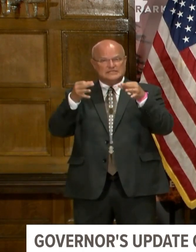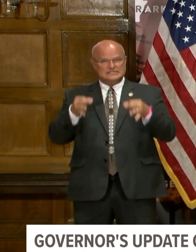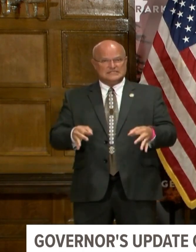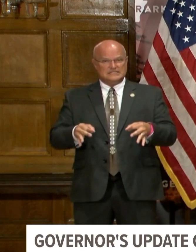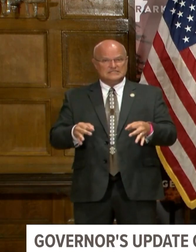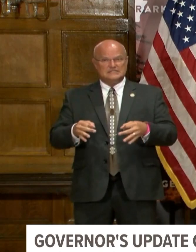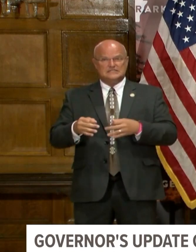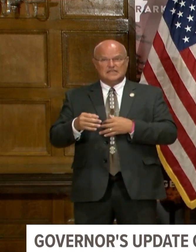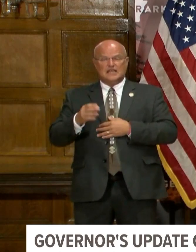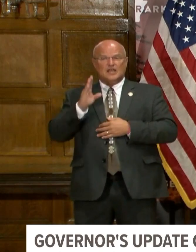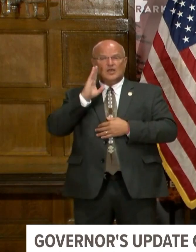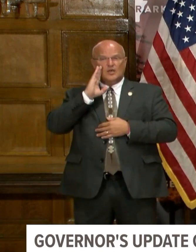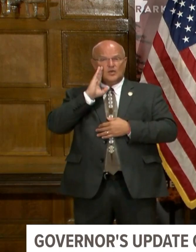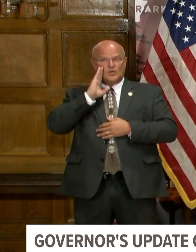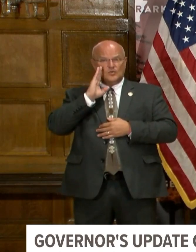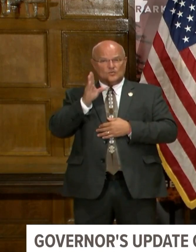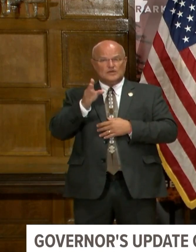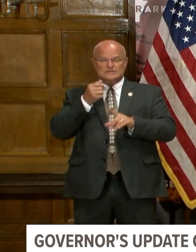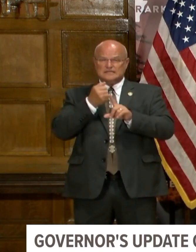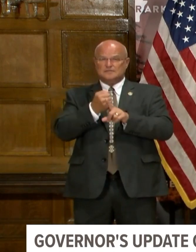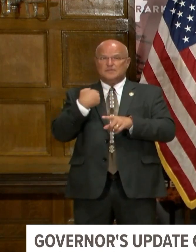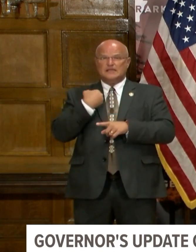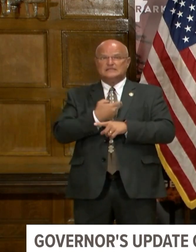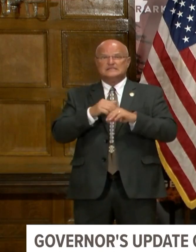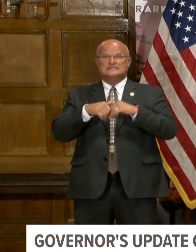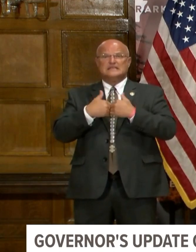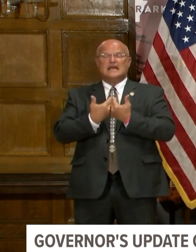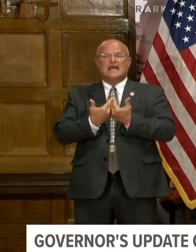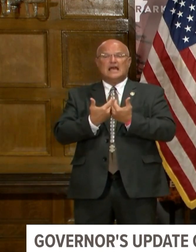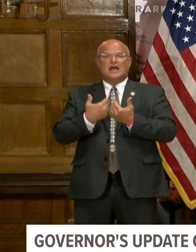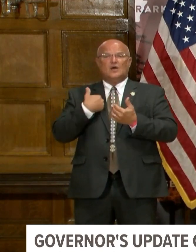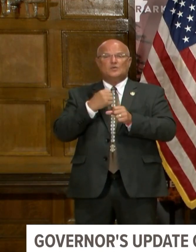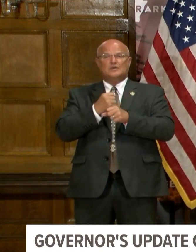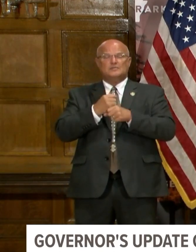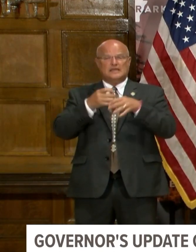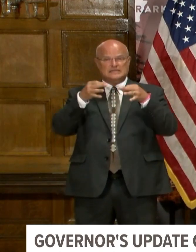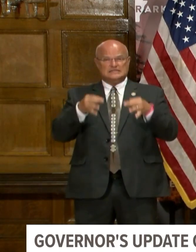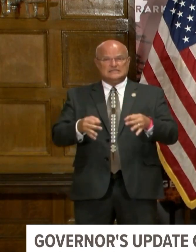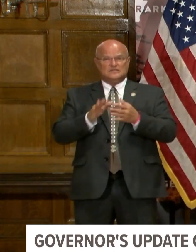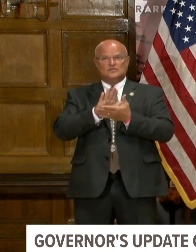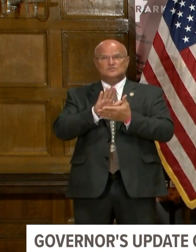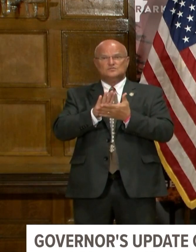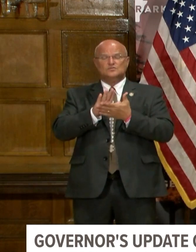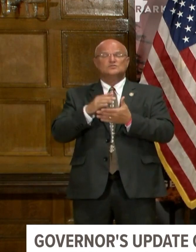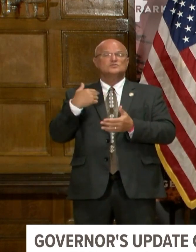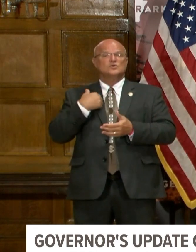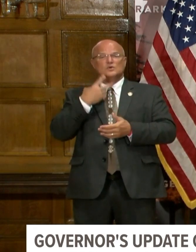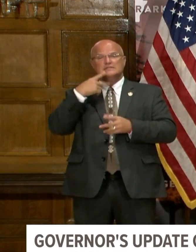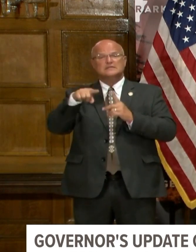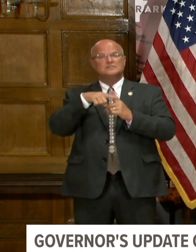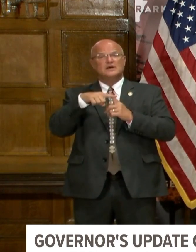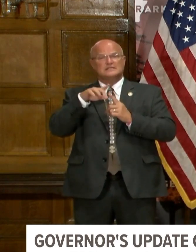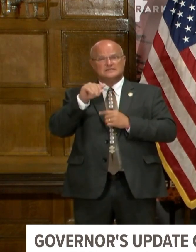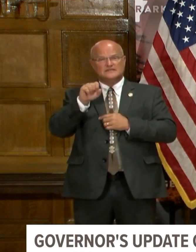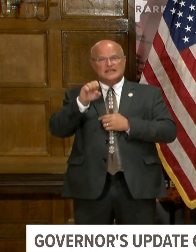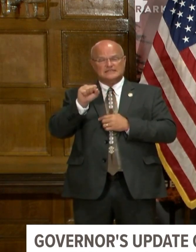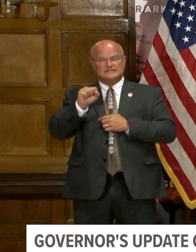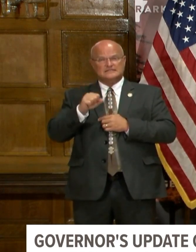decisions, and we will. That impacts us as to how we make decisions on schools as we see positive